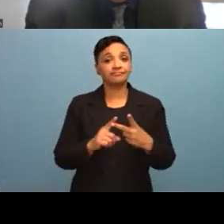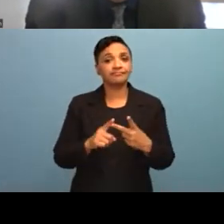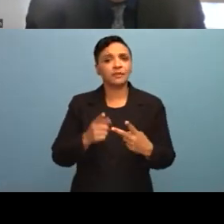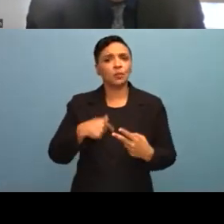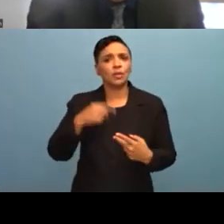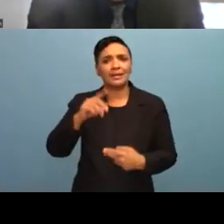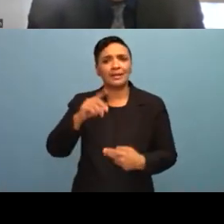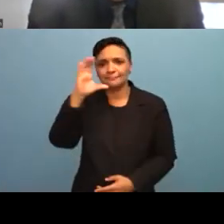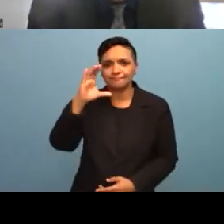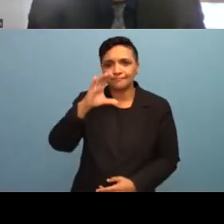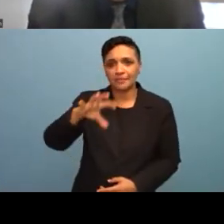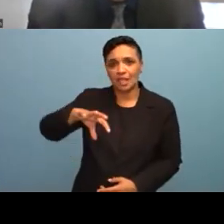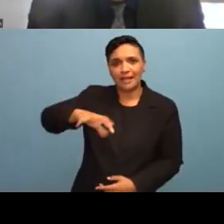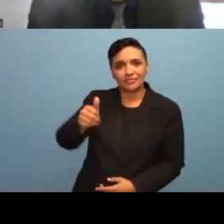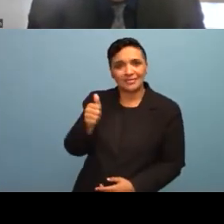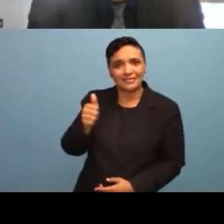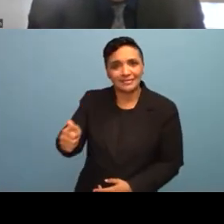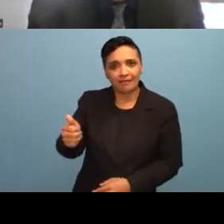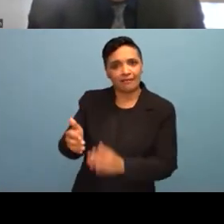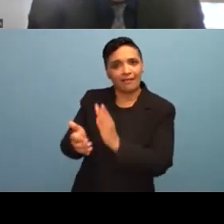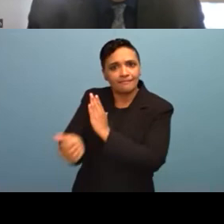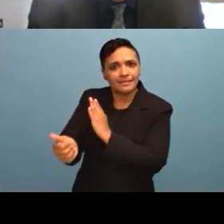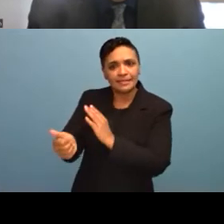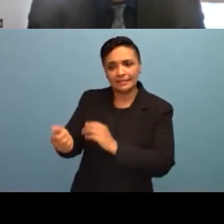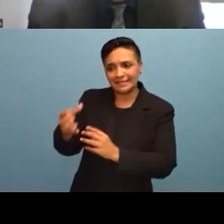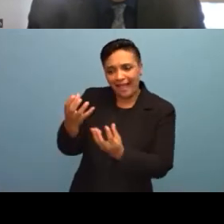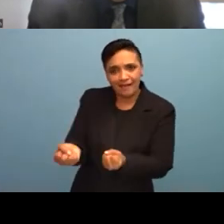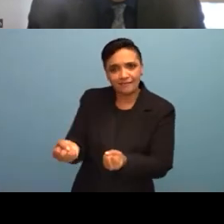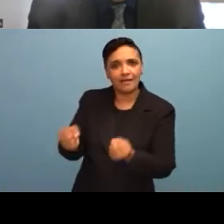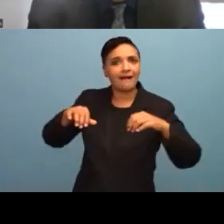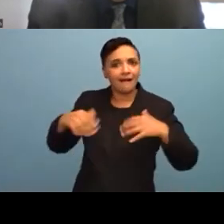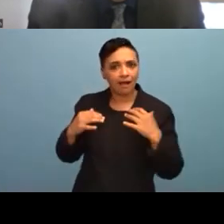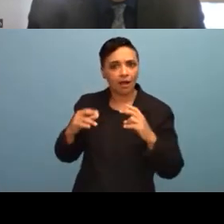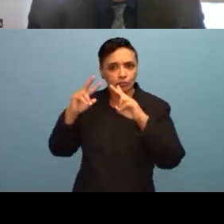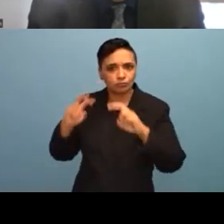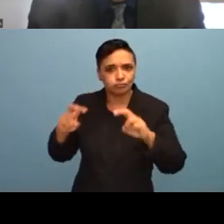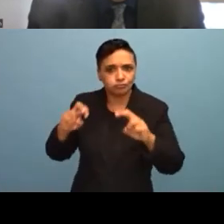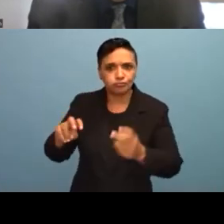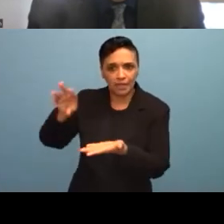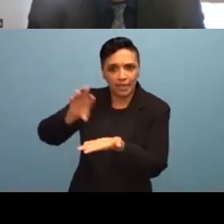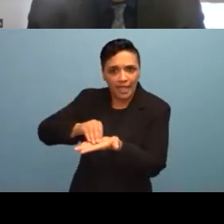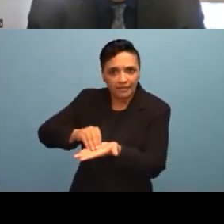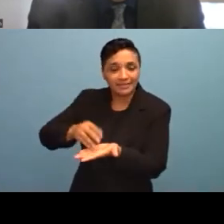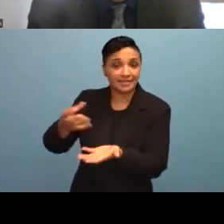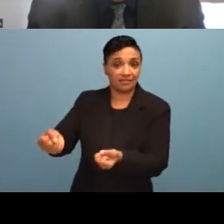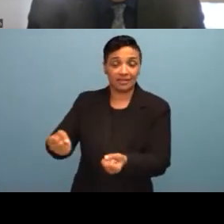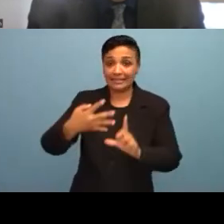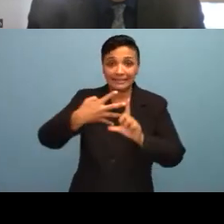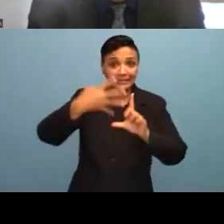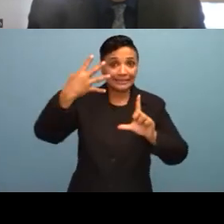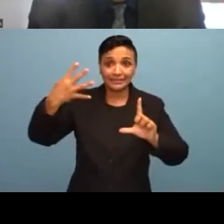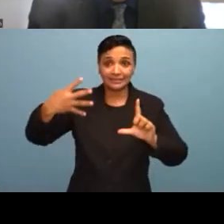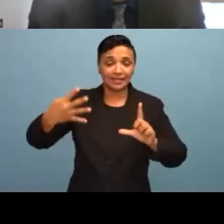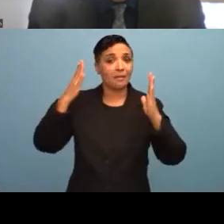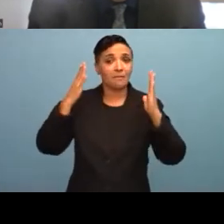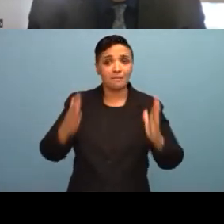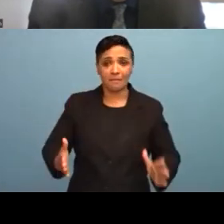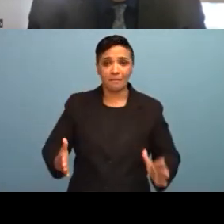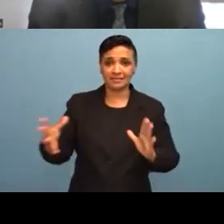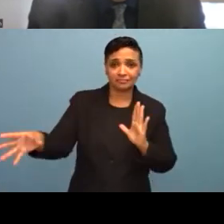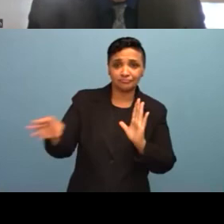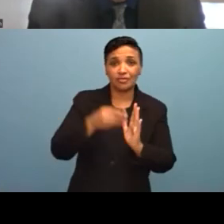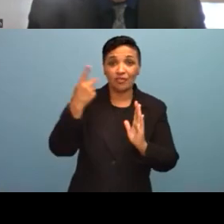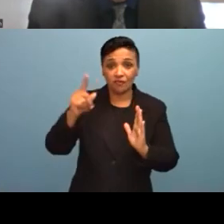country. To develop and to gather and generate that supporting evidence. You know, data is huge. Data is needed for policy reform.